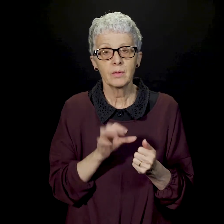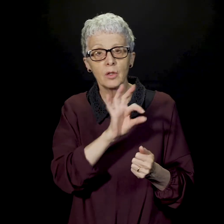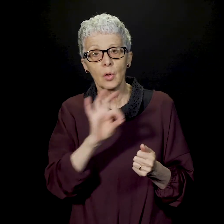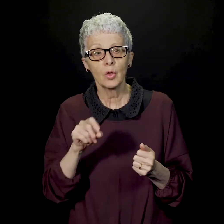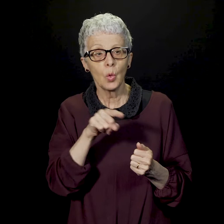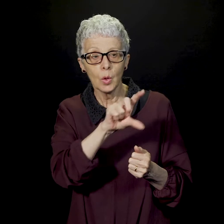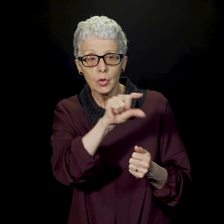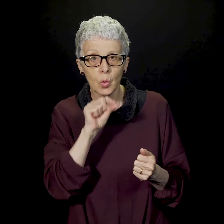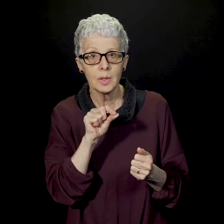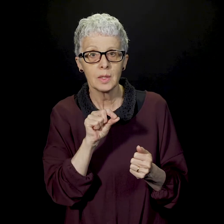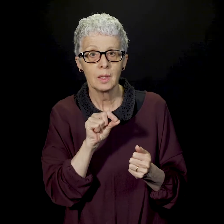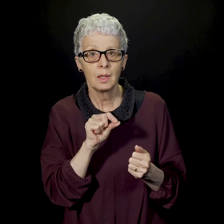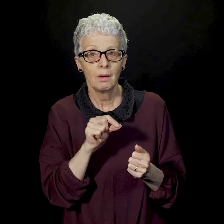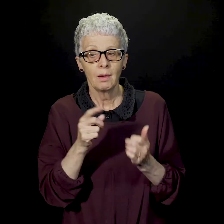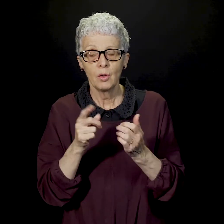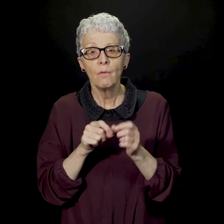choice.